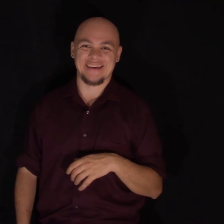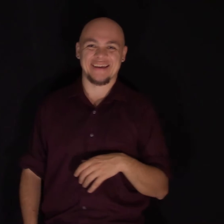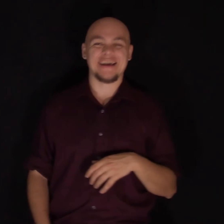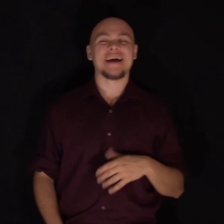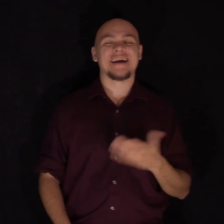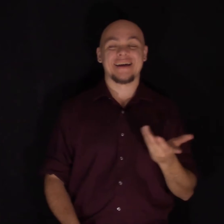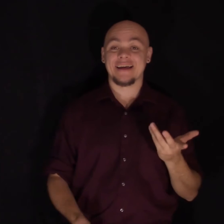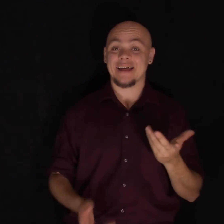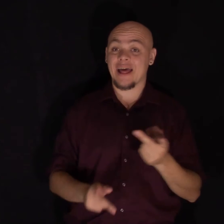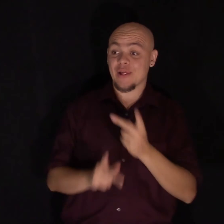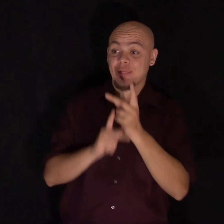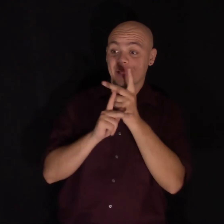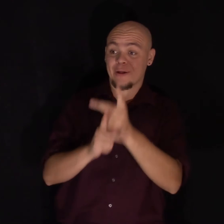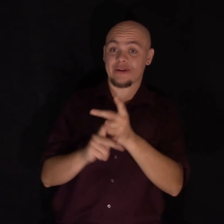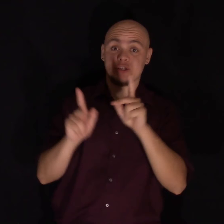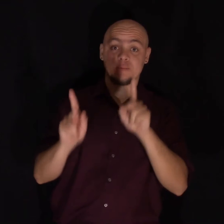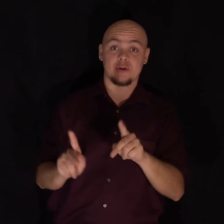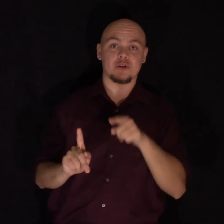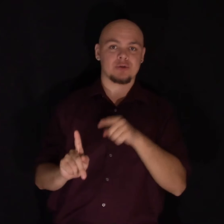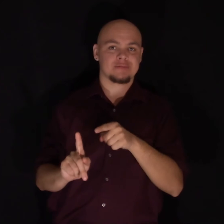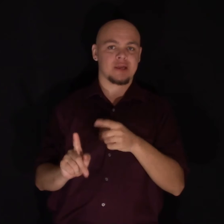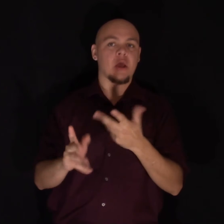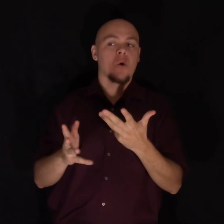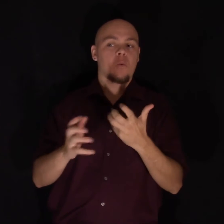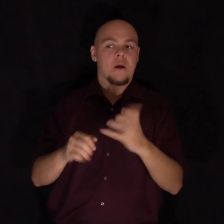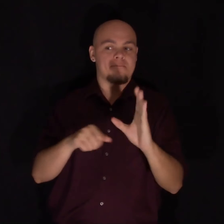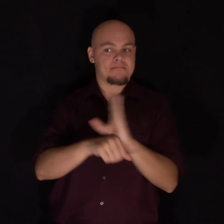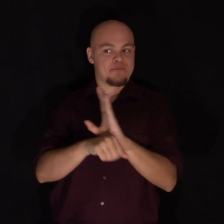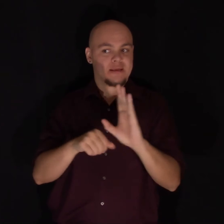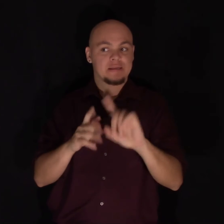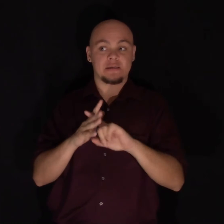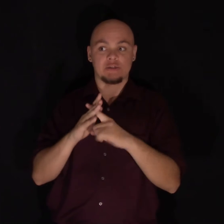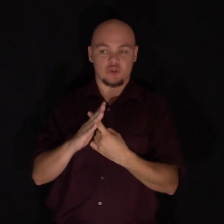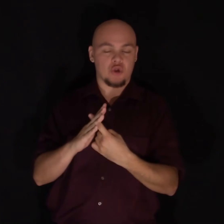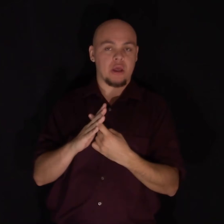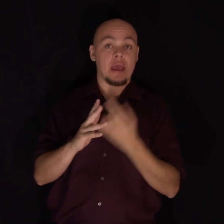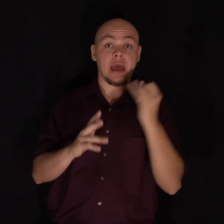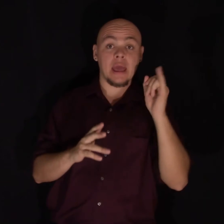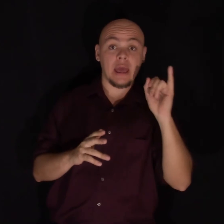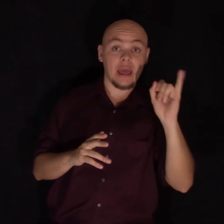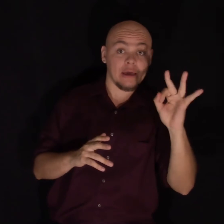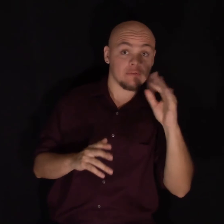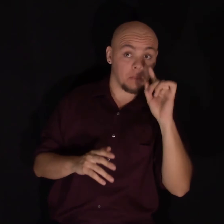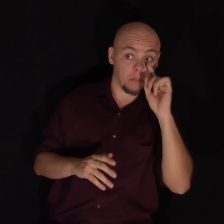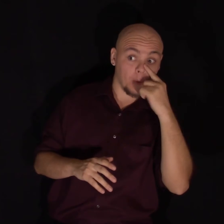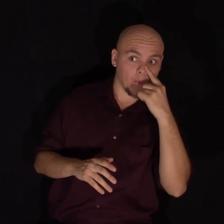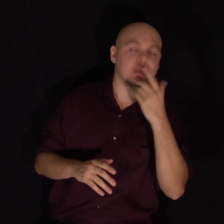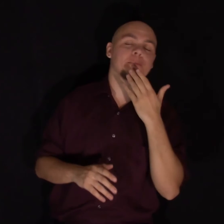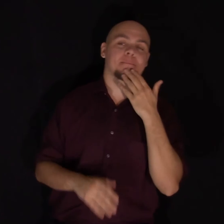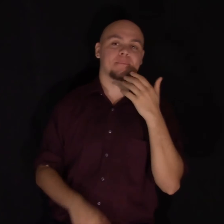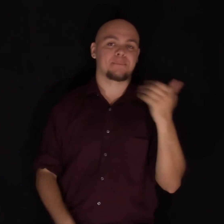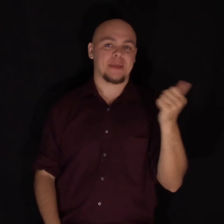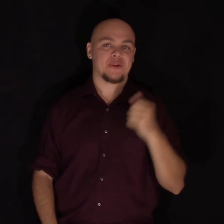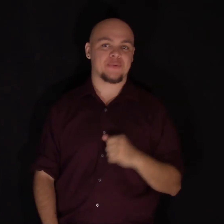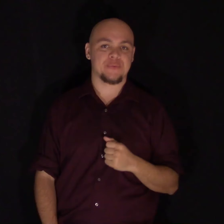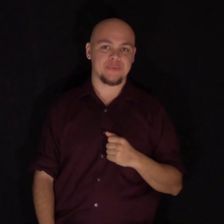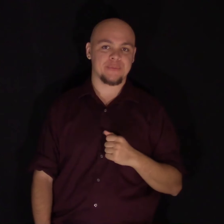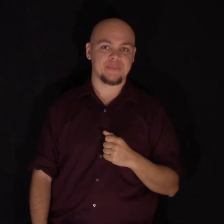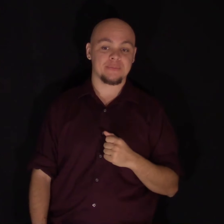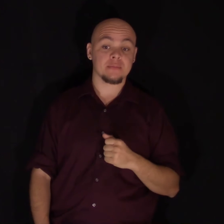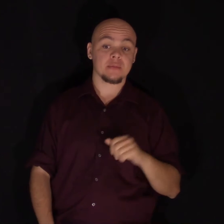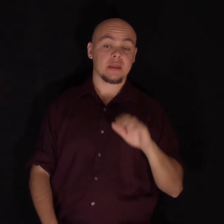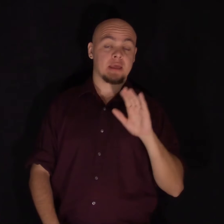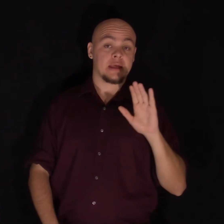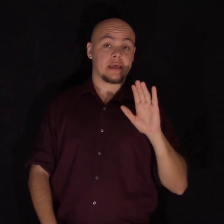No, loan it to someone who wants to start a business. The more boring, the better. Adam says that in